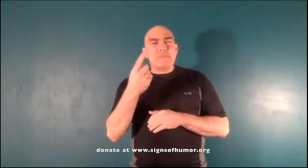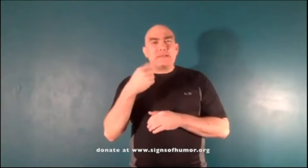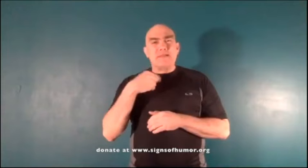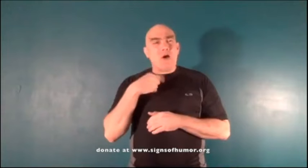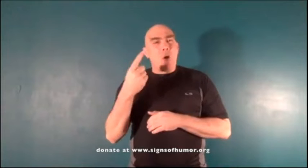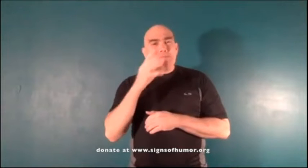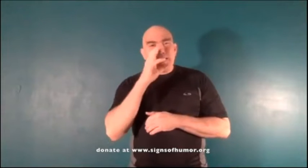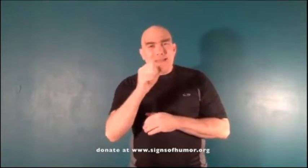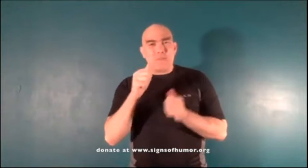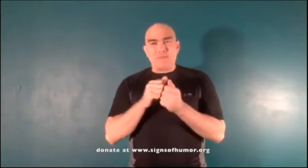school.